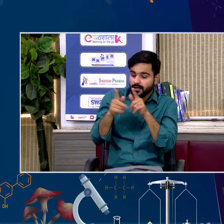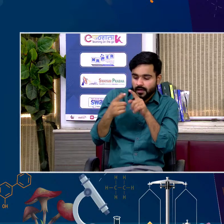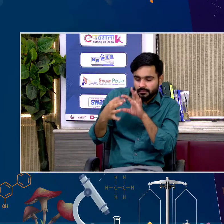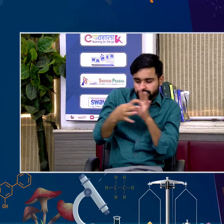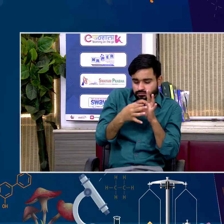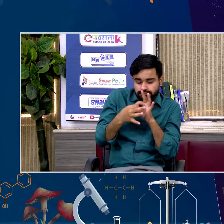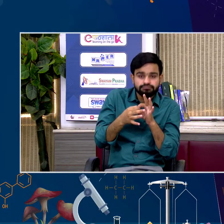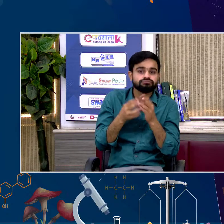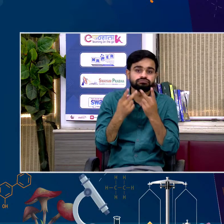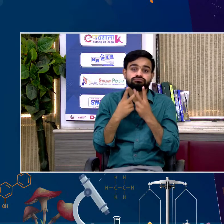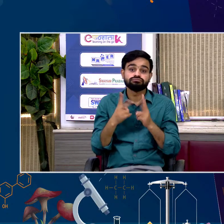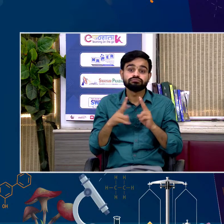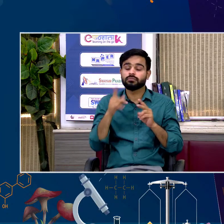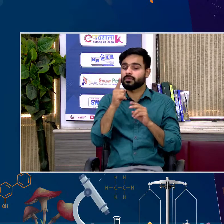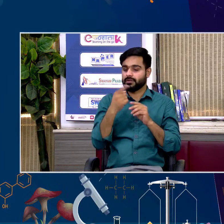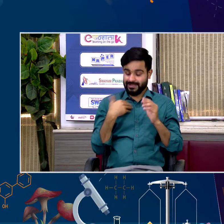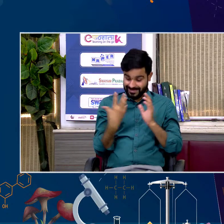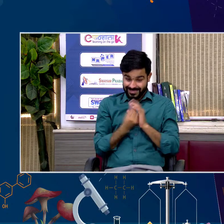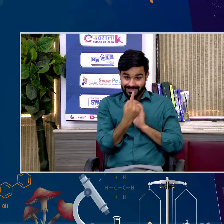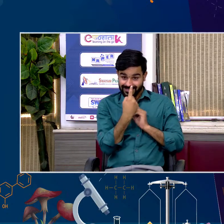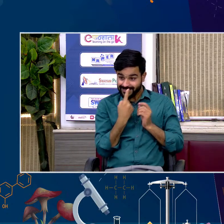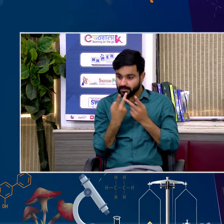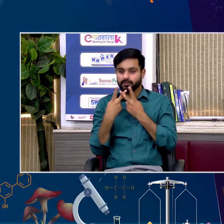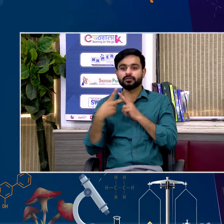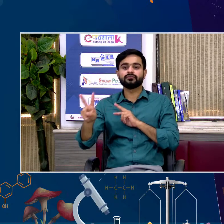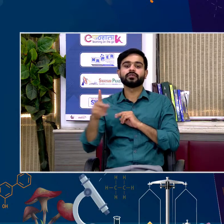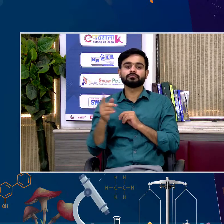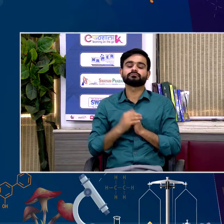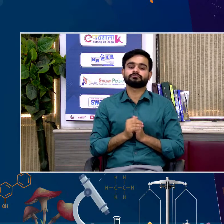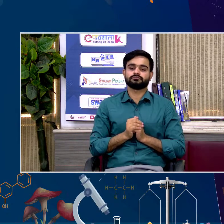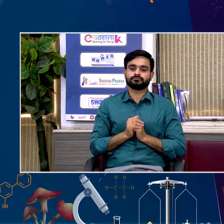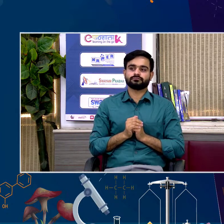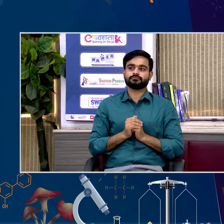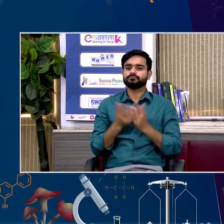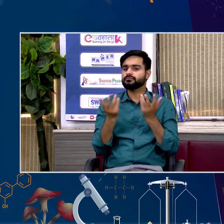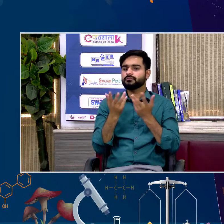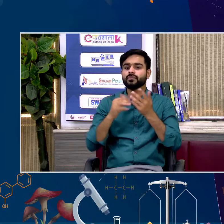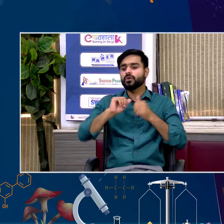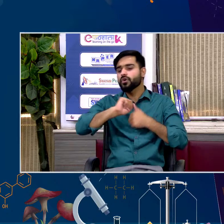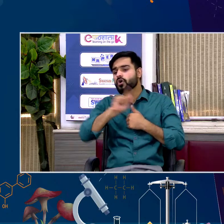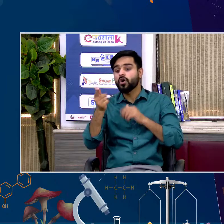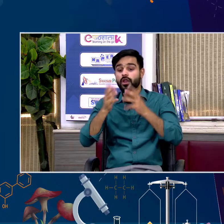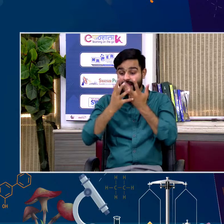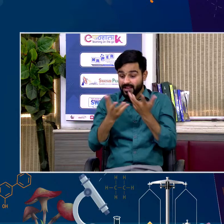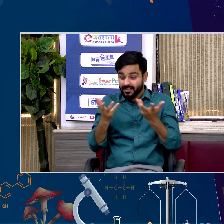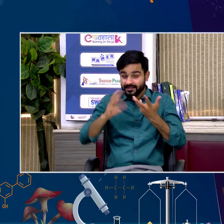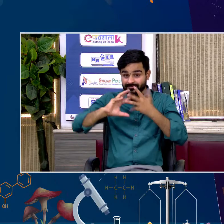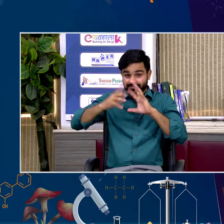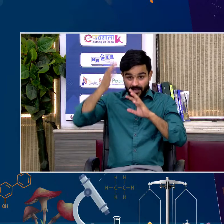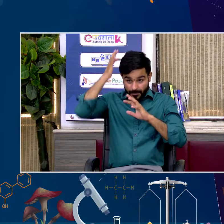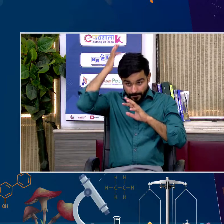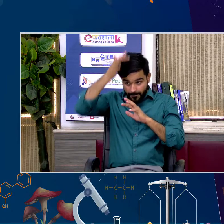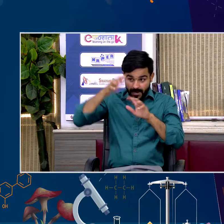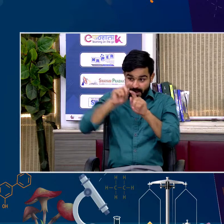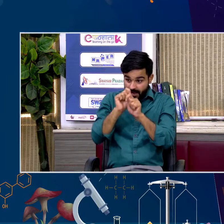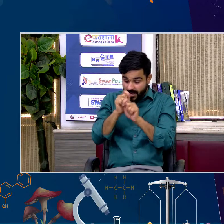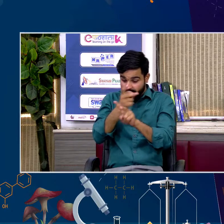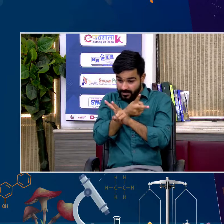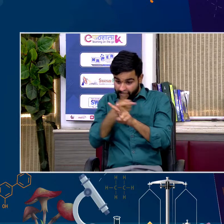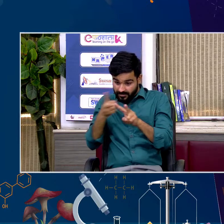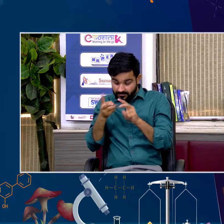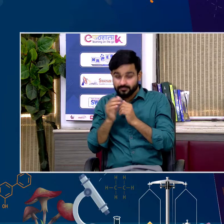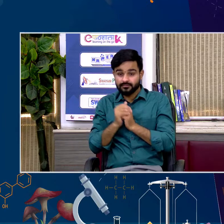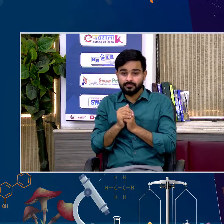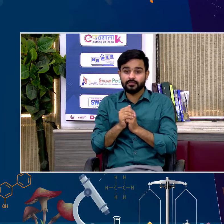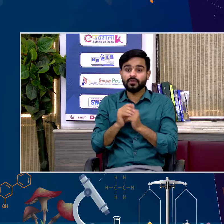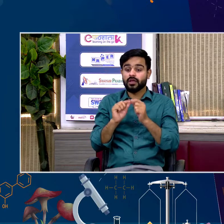other, when it is different, then all the functions of the brain are going to be different. So